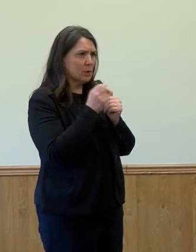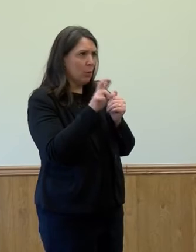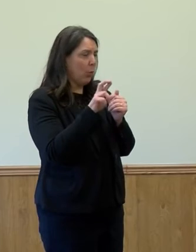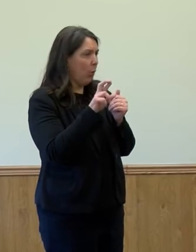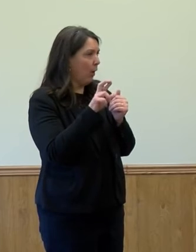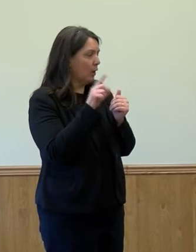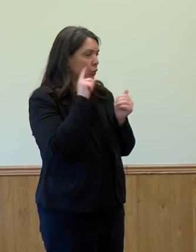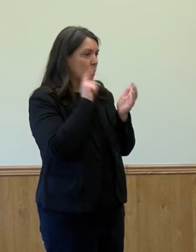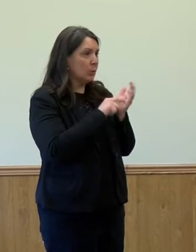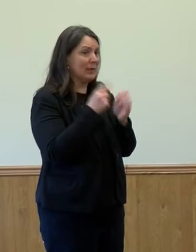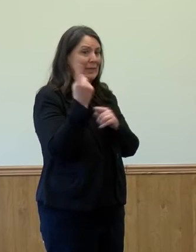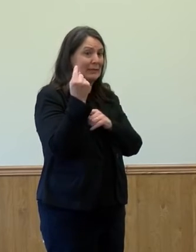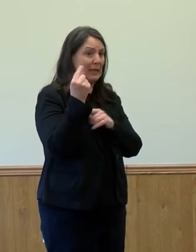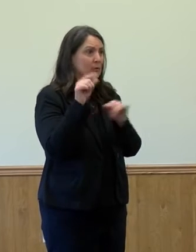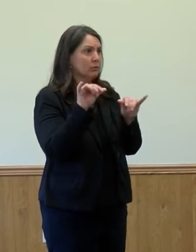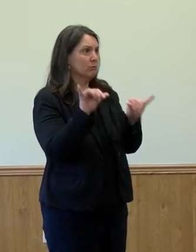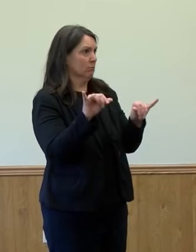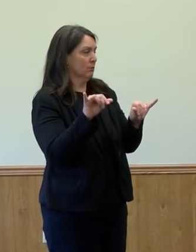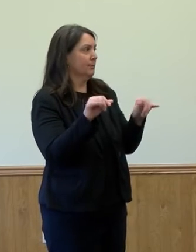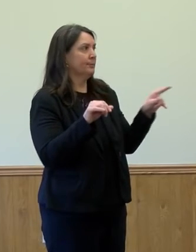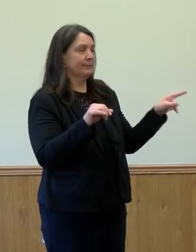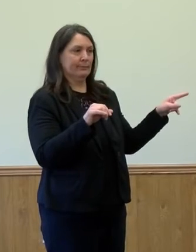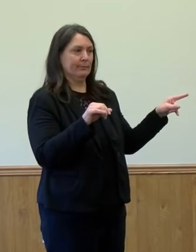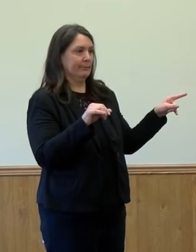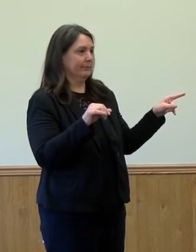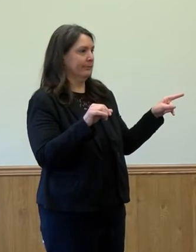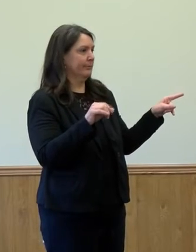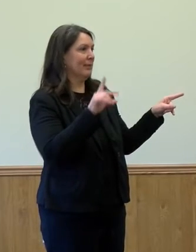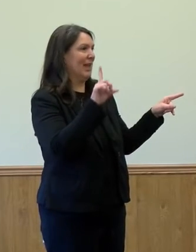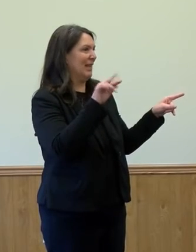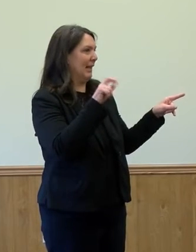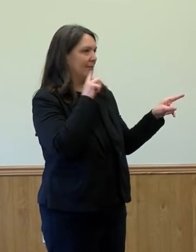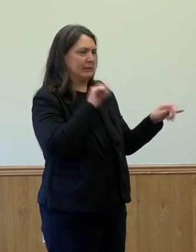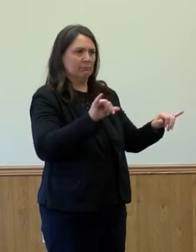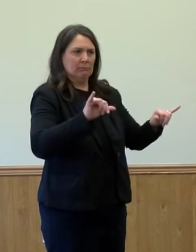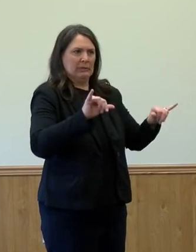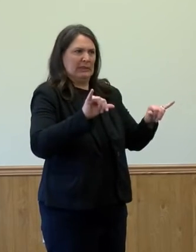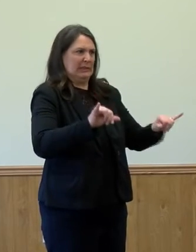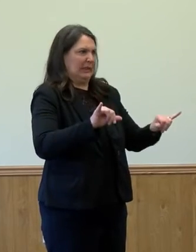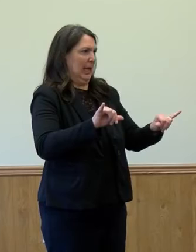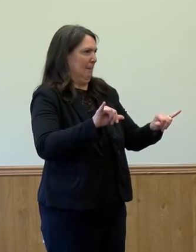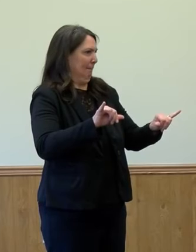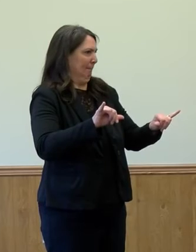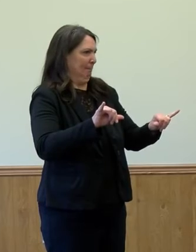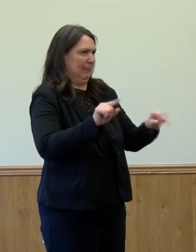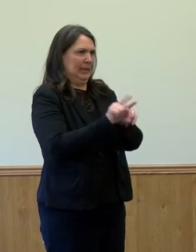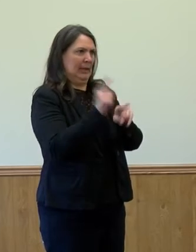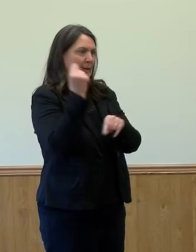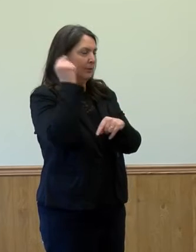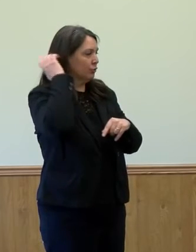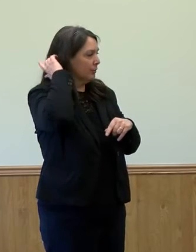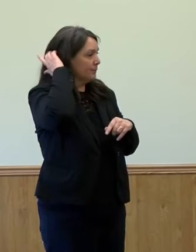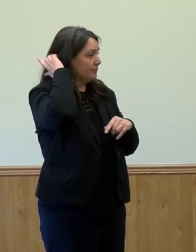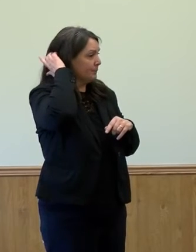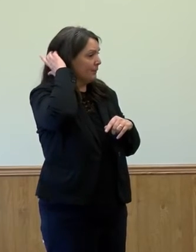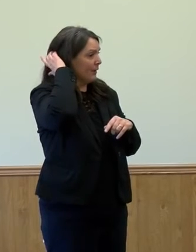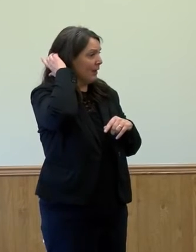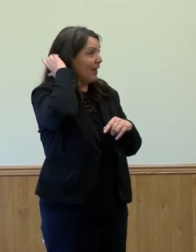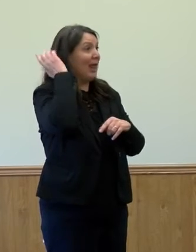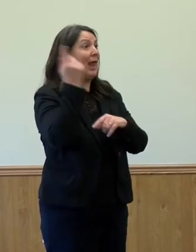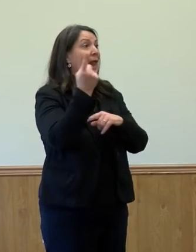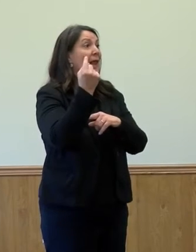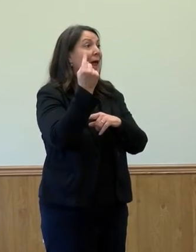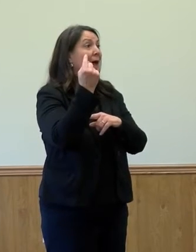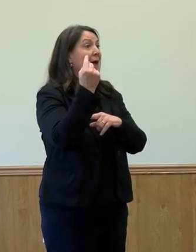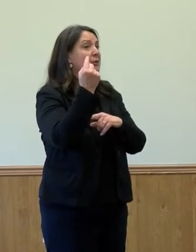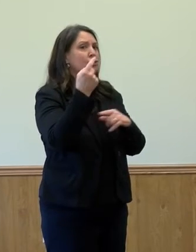of go on the same trend? It's still going on the same trend because when we first had the situation arise a year ago,